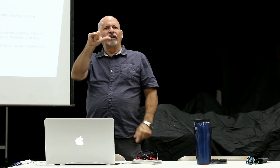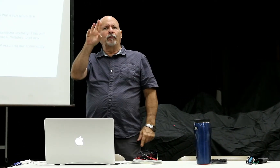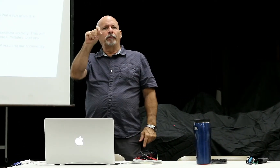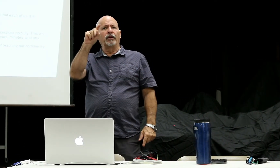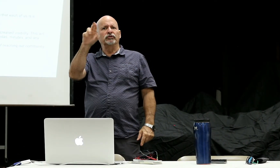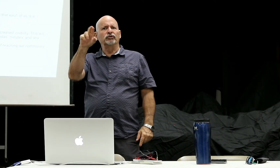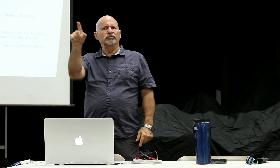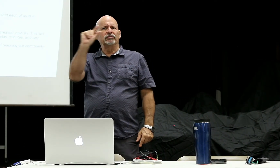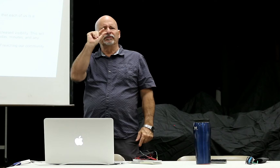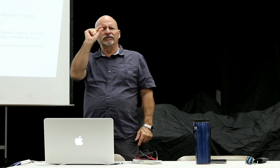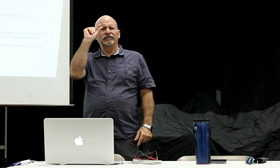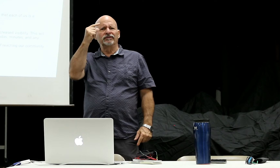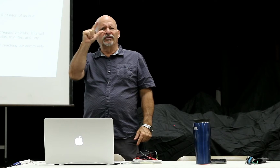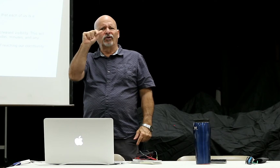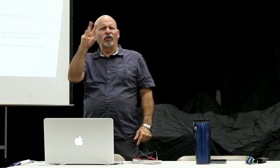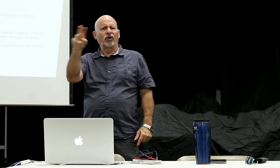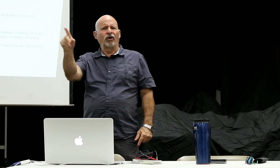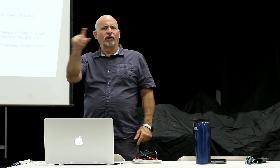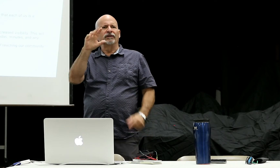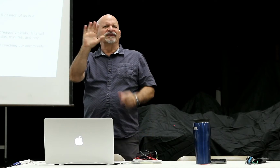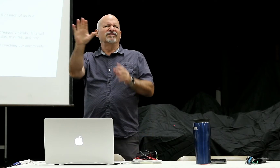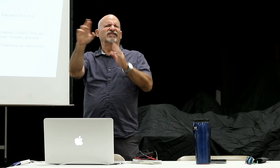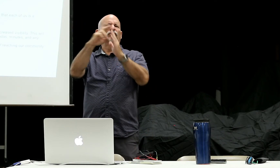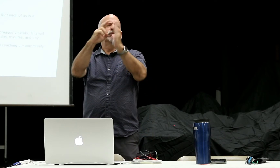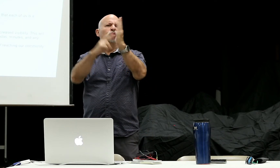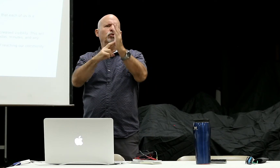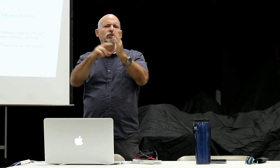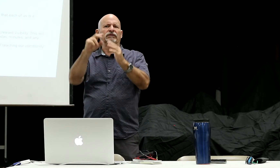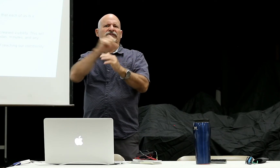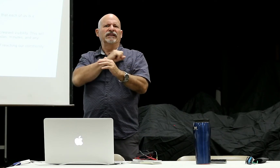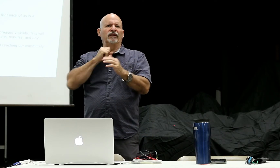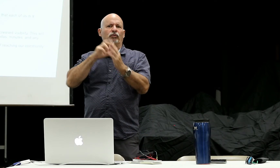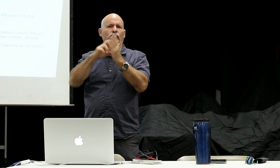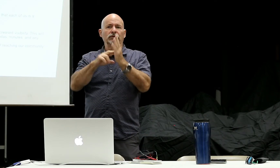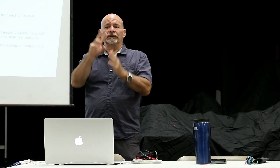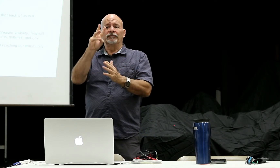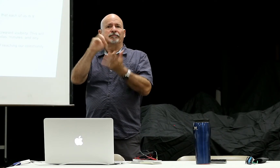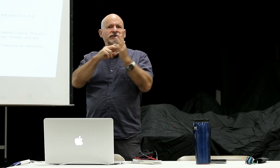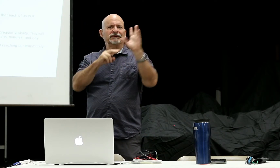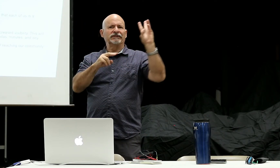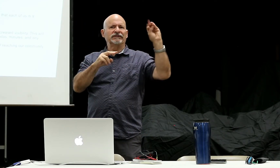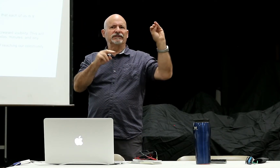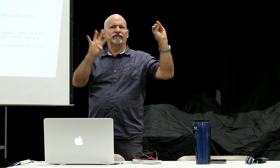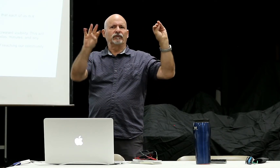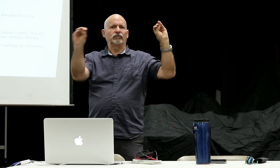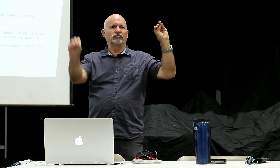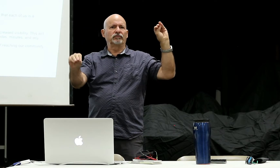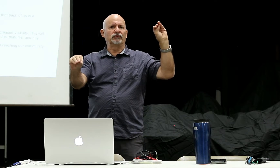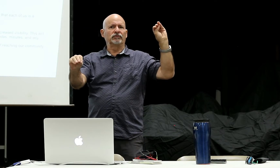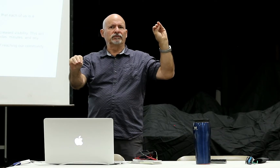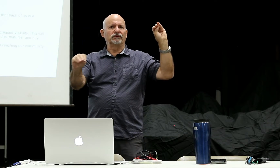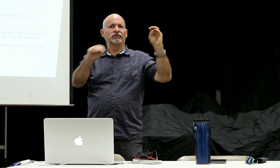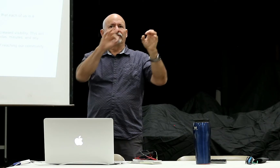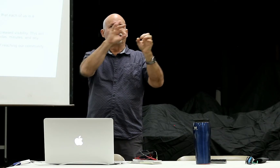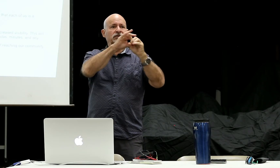said. So I said I never got a phone call, I never received a letter, and I never got an email. And they said,